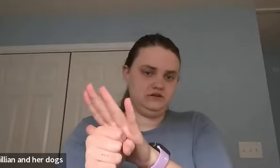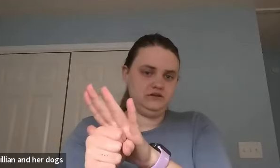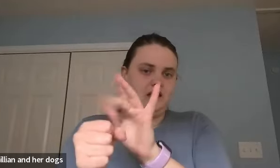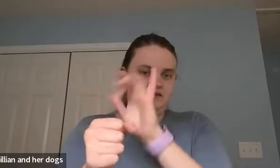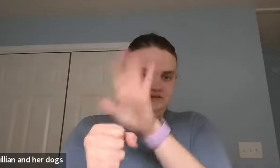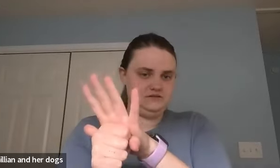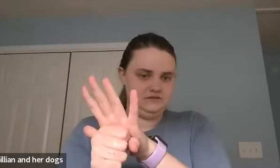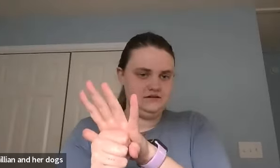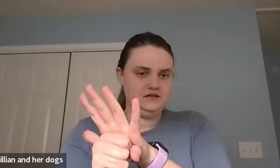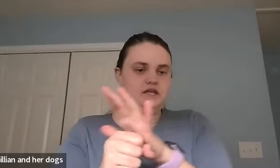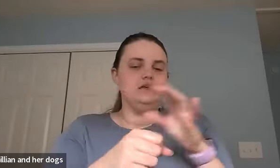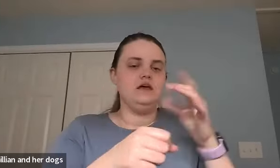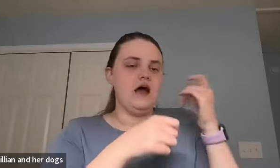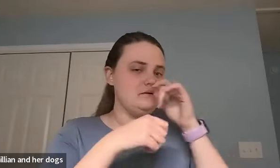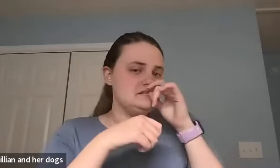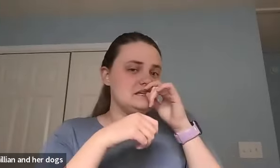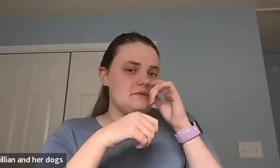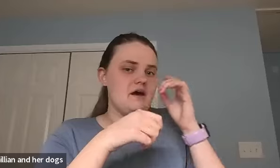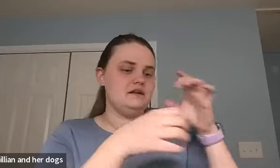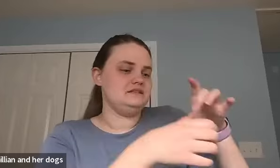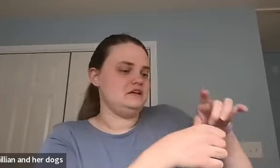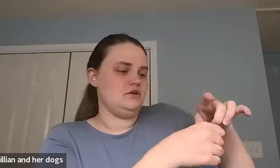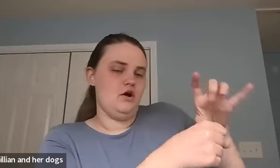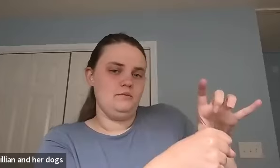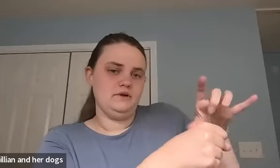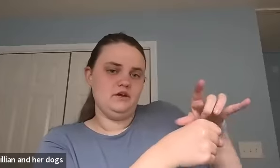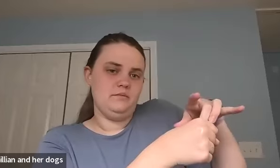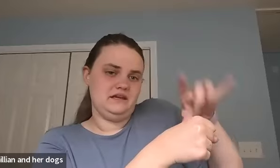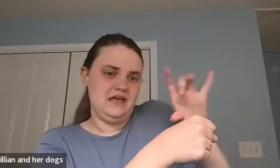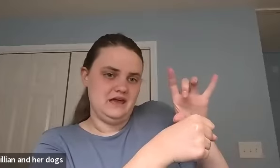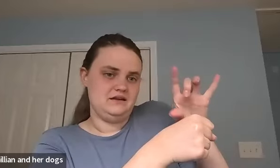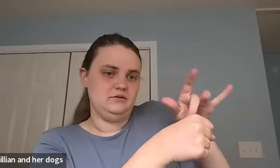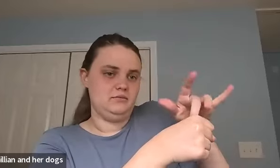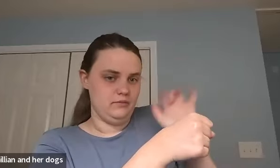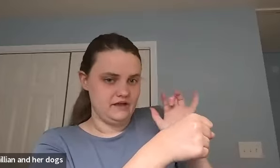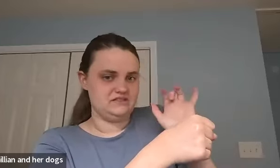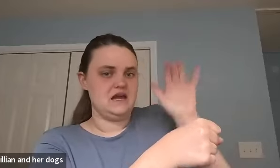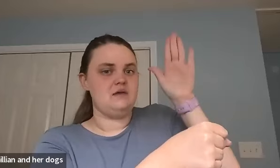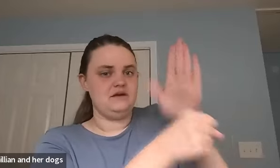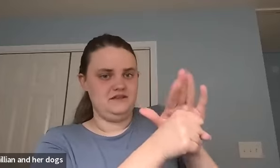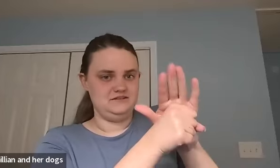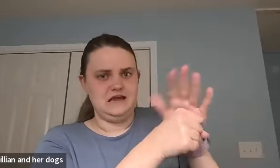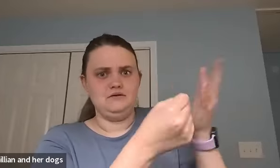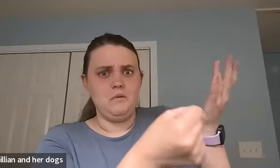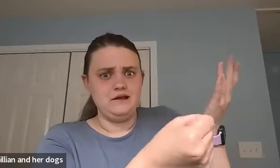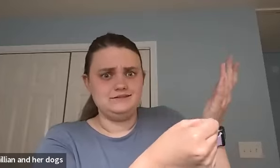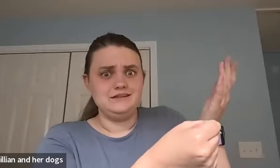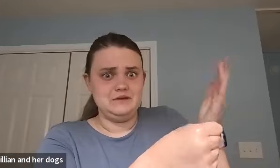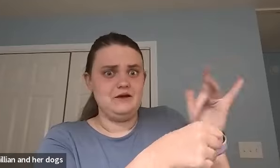Yeah. I always think about it, it's like when you open a can, you pull back the tap and then I don't know why it's slam down,